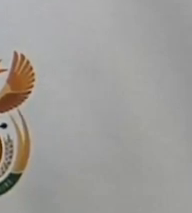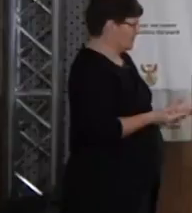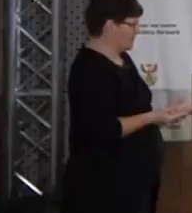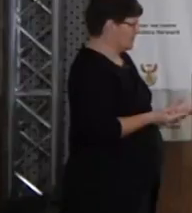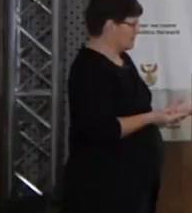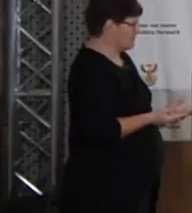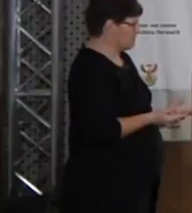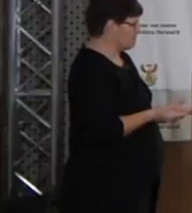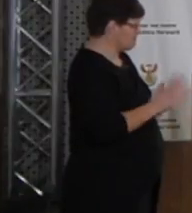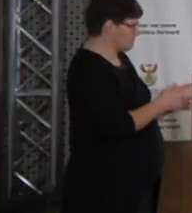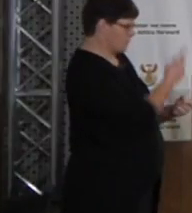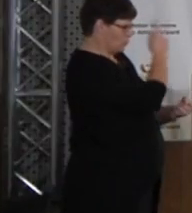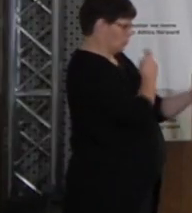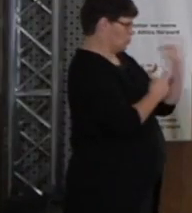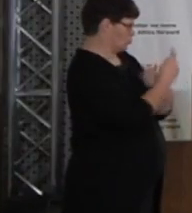I needed to